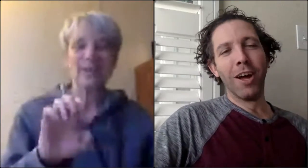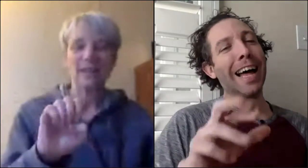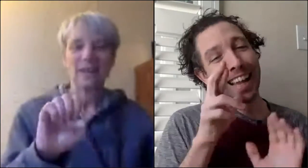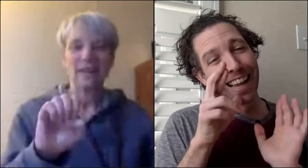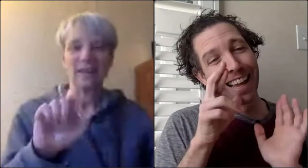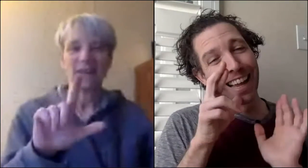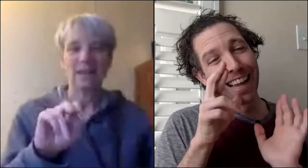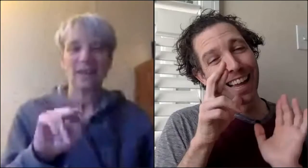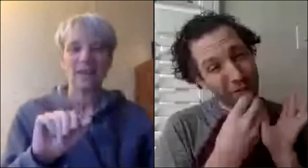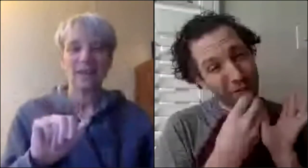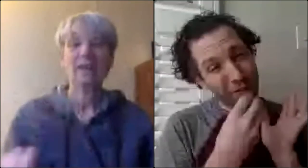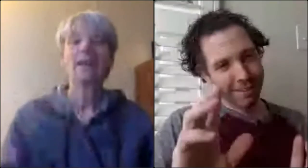we could see both of you